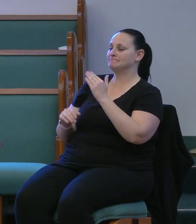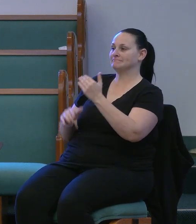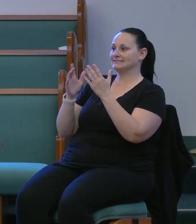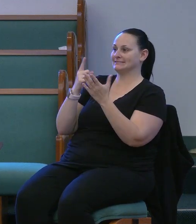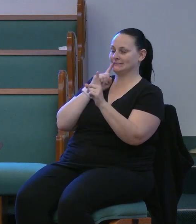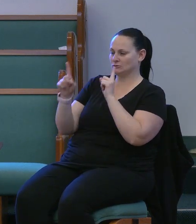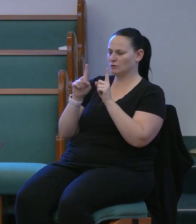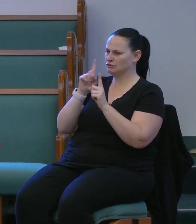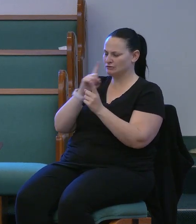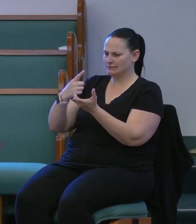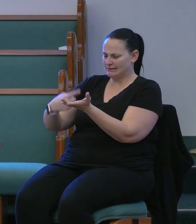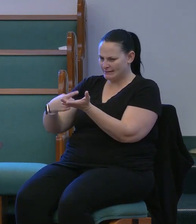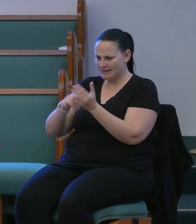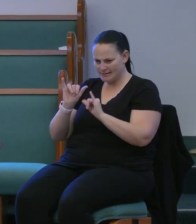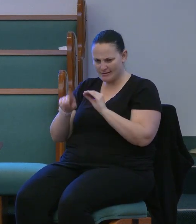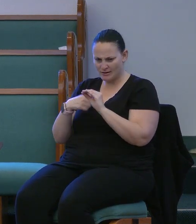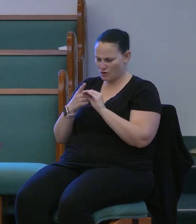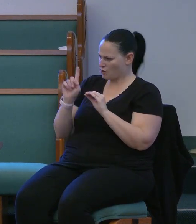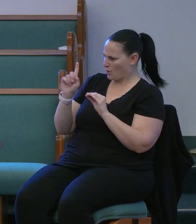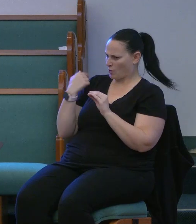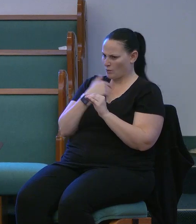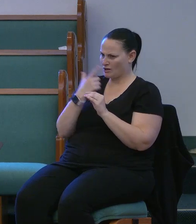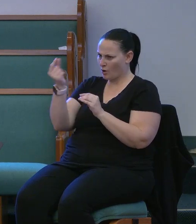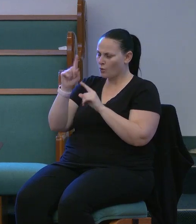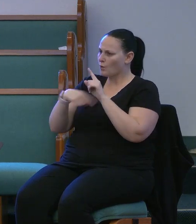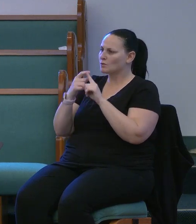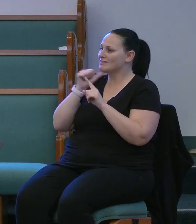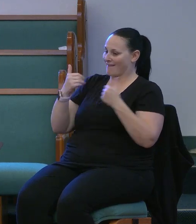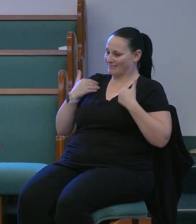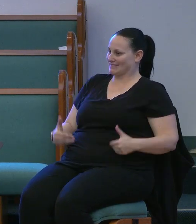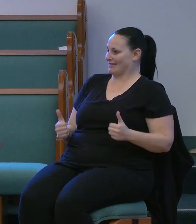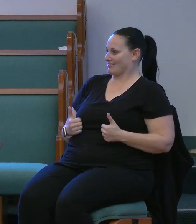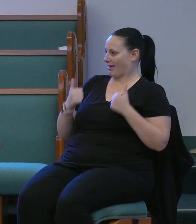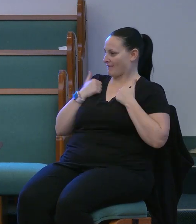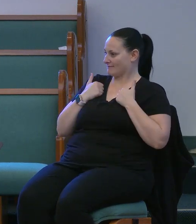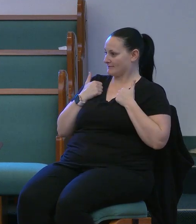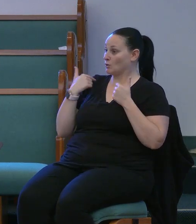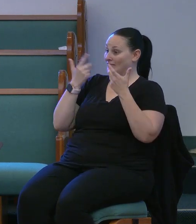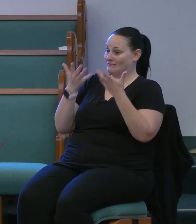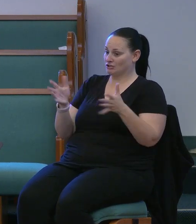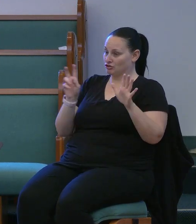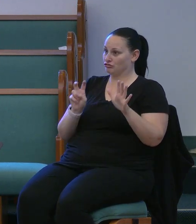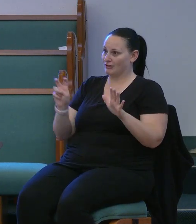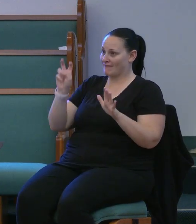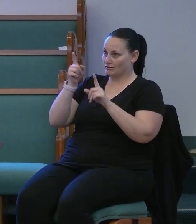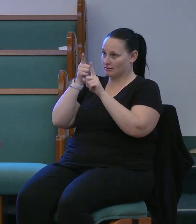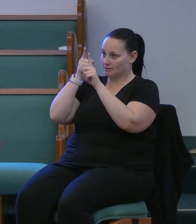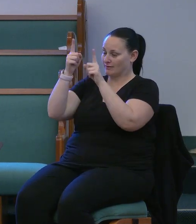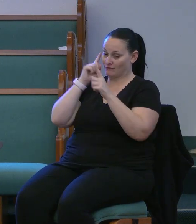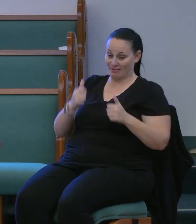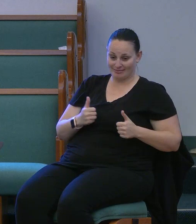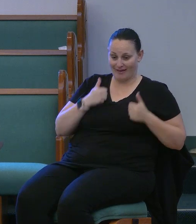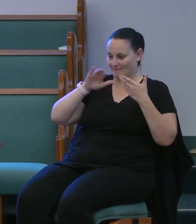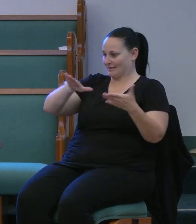up a question of where we go when we aren't physically alive. After we travel the ultimate journey of life